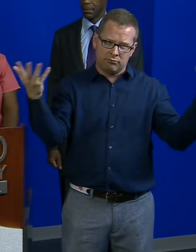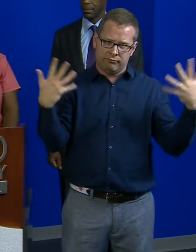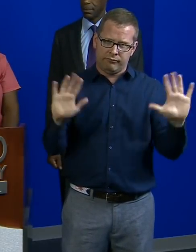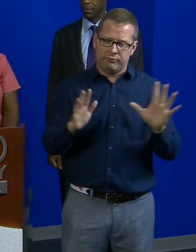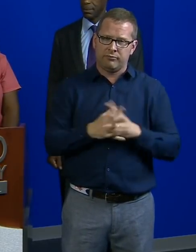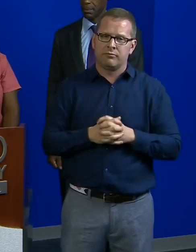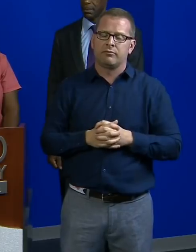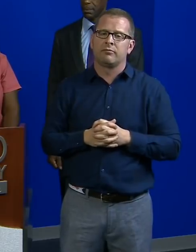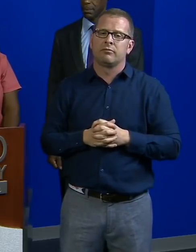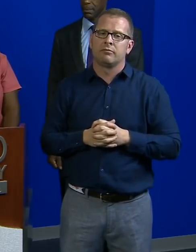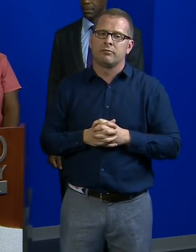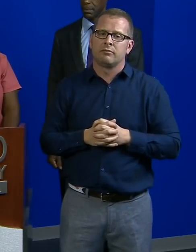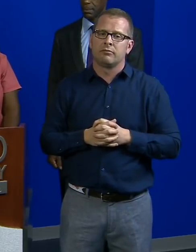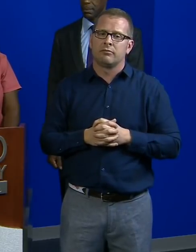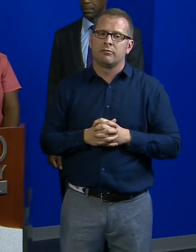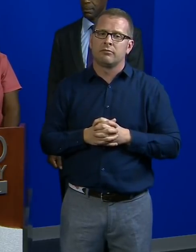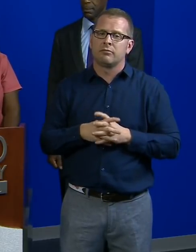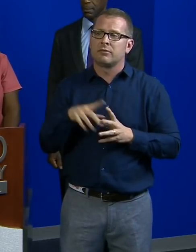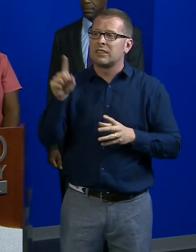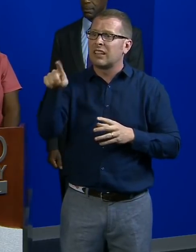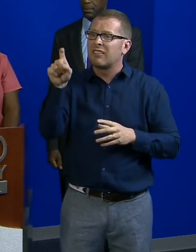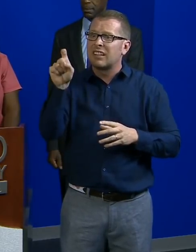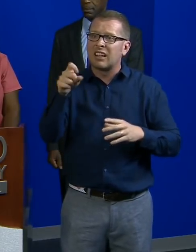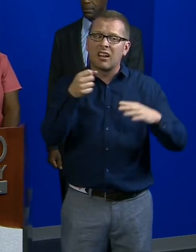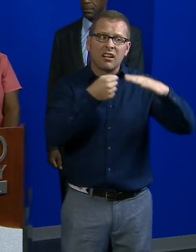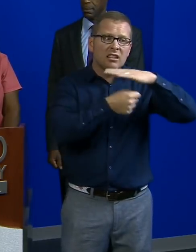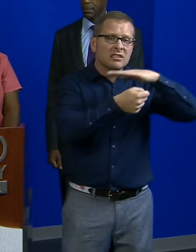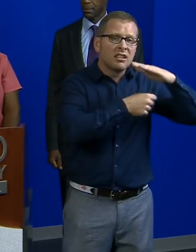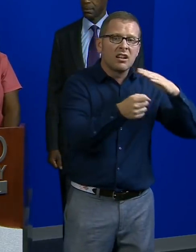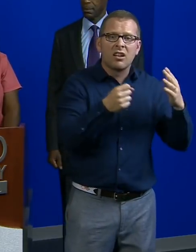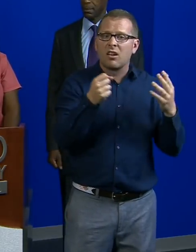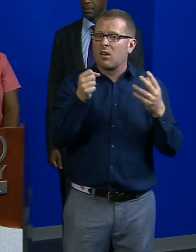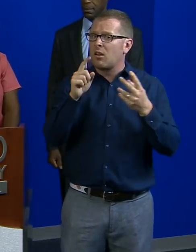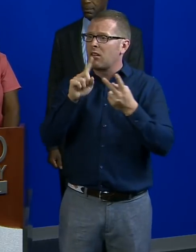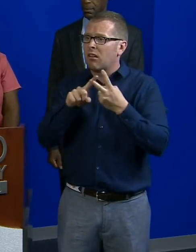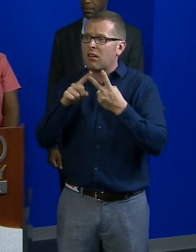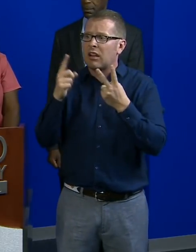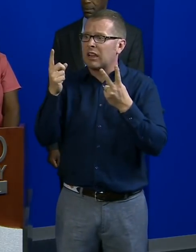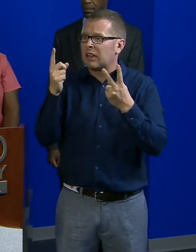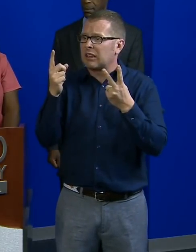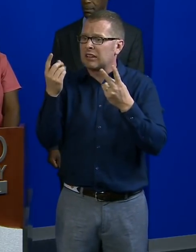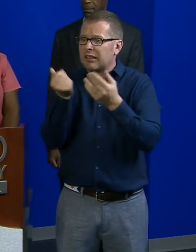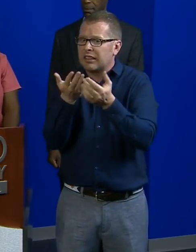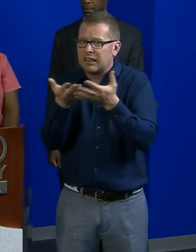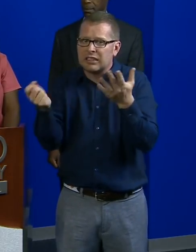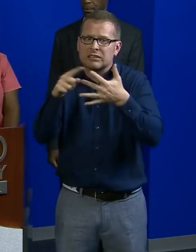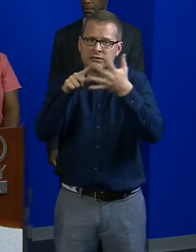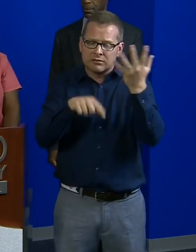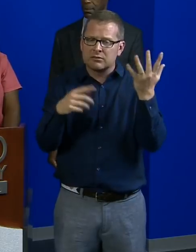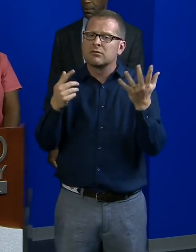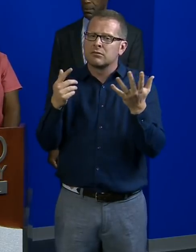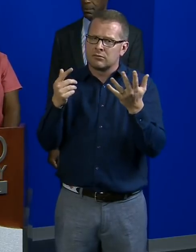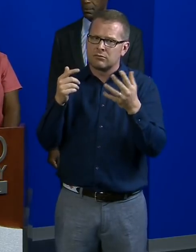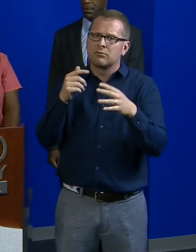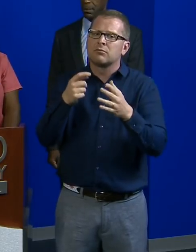any mass care sheltering issues or any other issues that we may need support here in Broward County. So